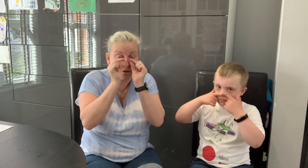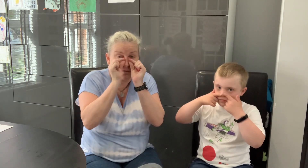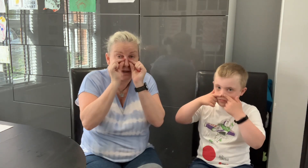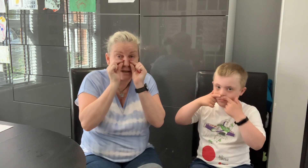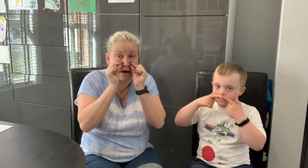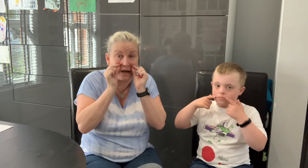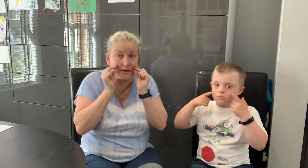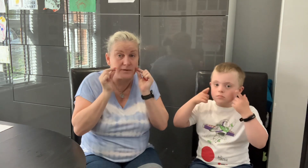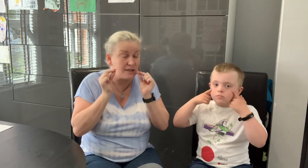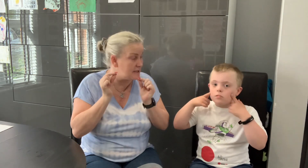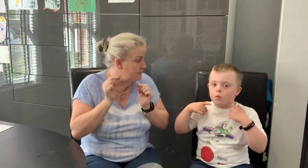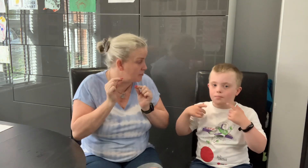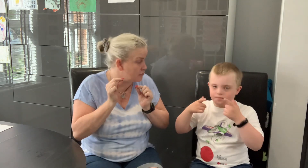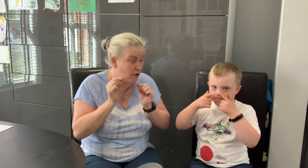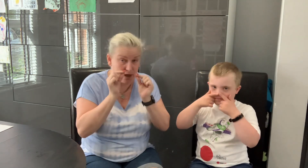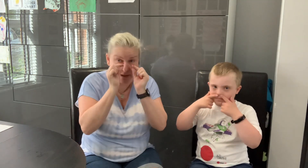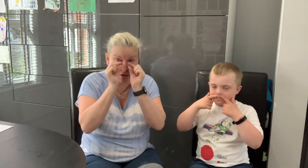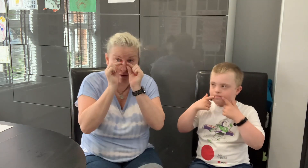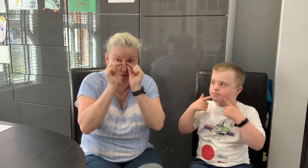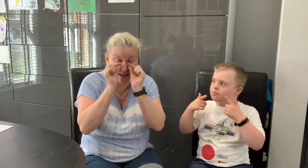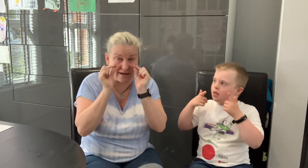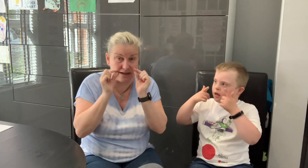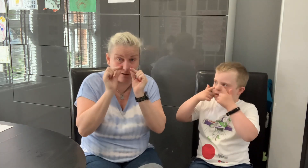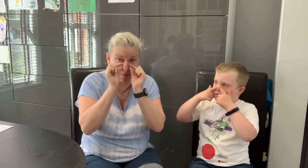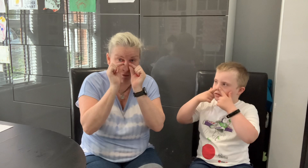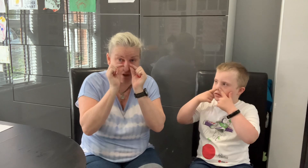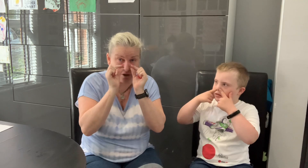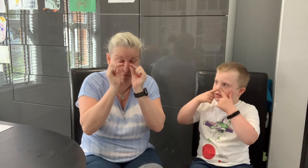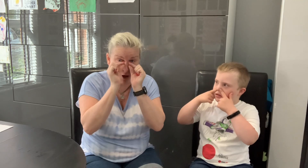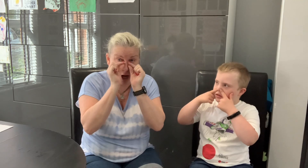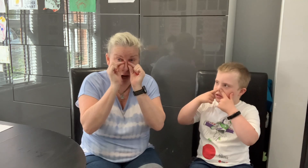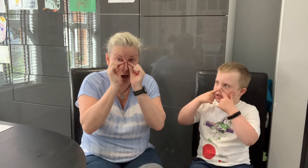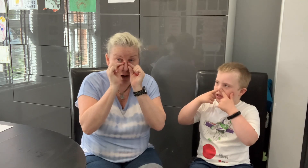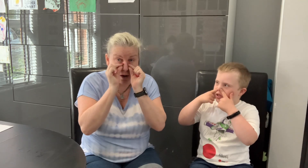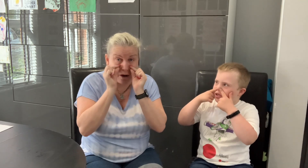three times as if you're crying. So coming down a little bit more each time, right?